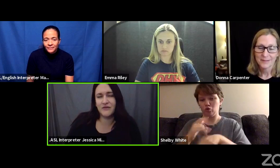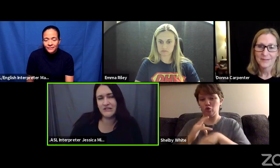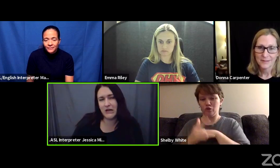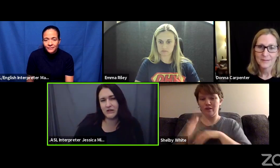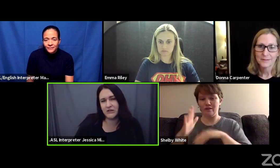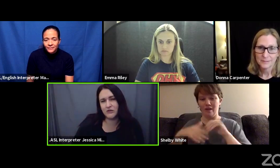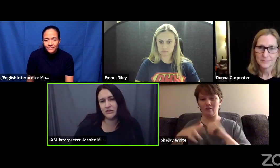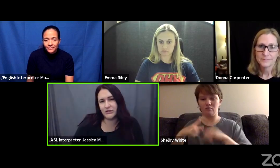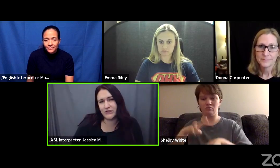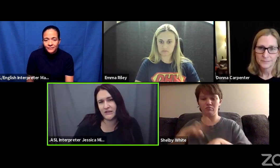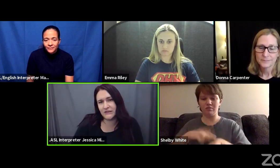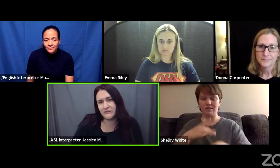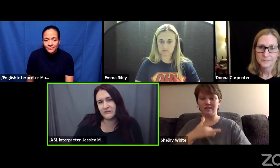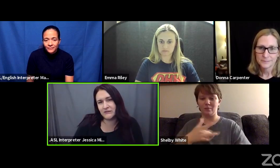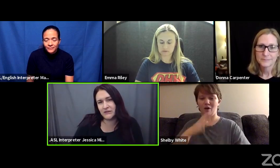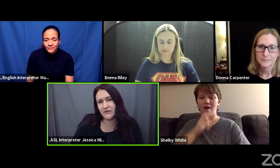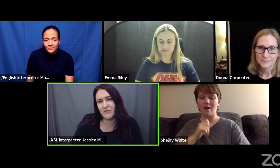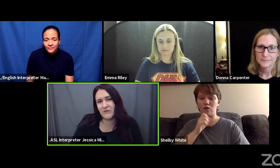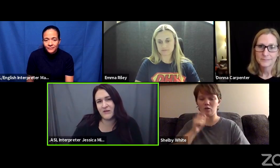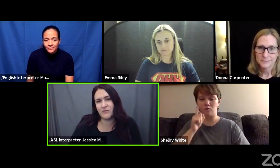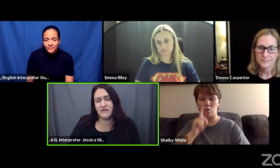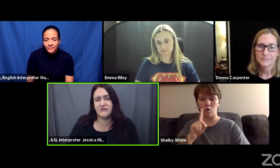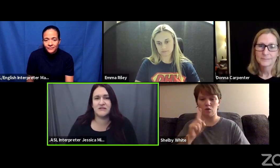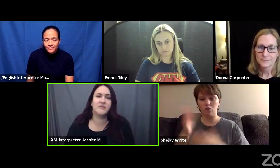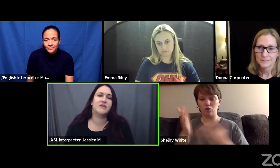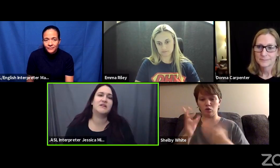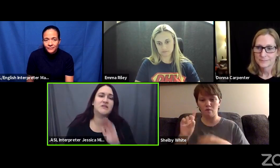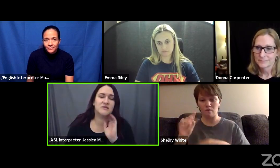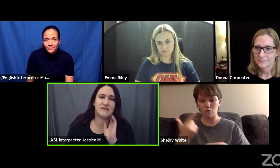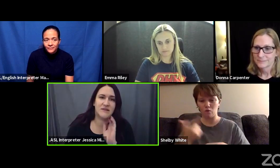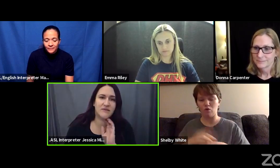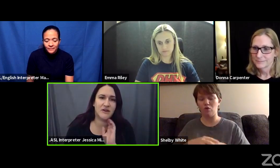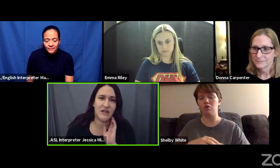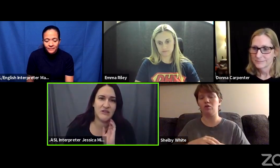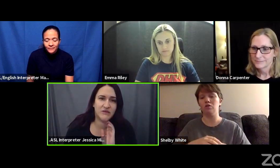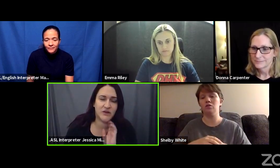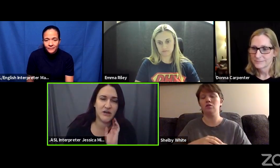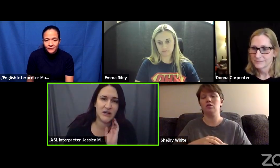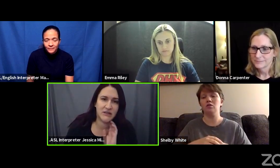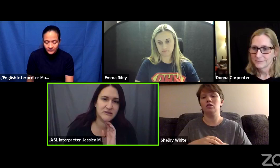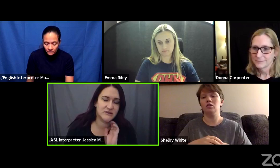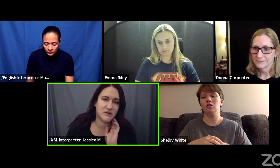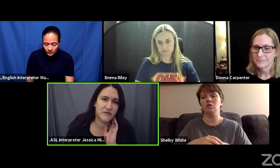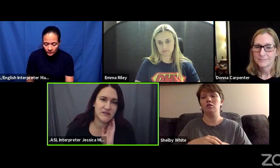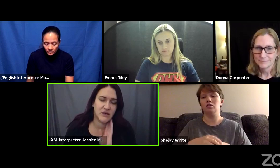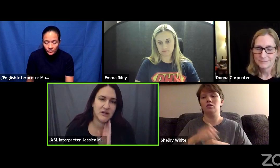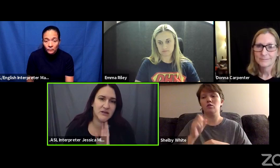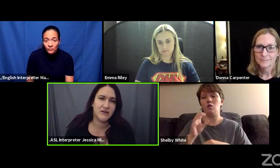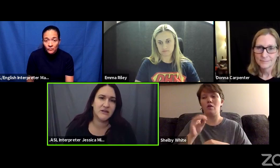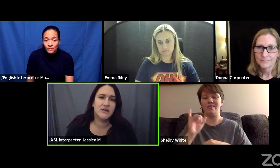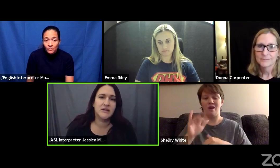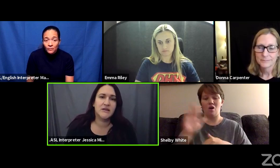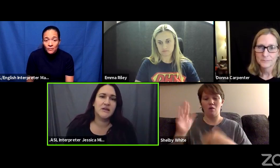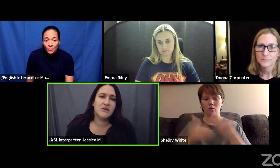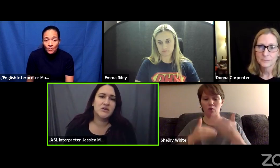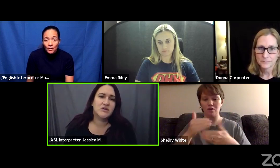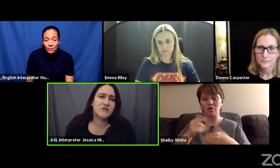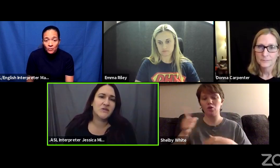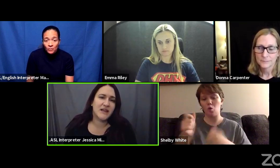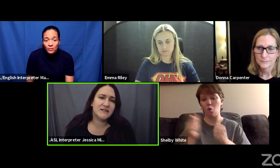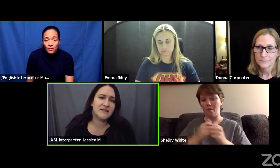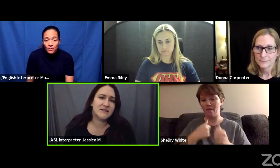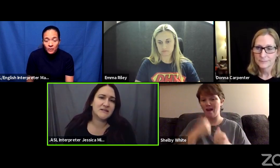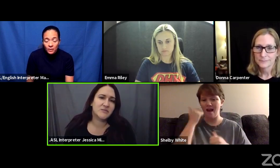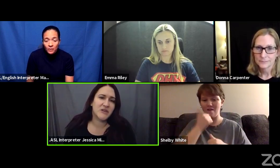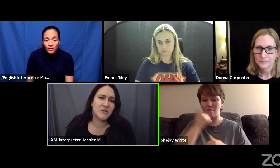she's kind of retired a little earlier than maybe what typically you would see for an age for a service dog.